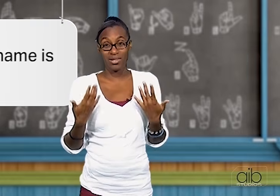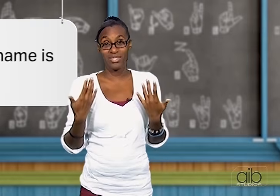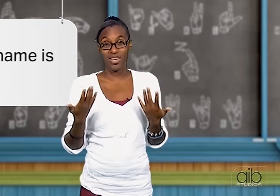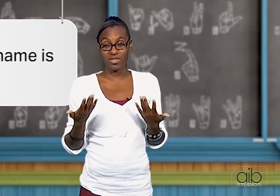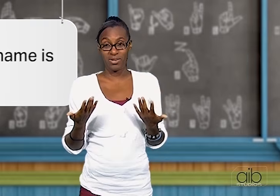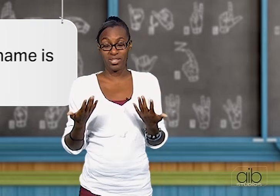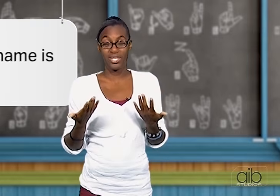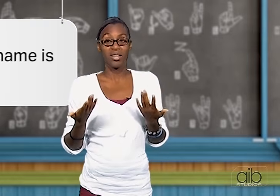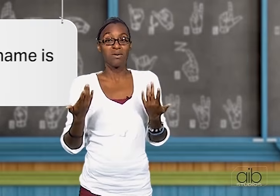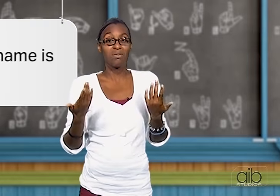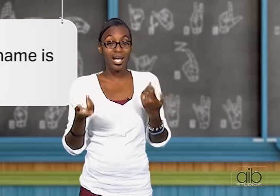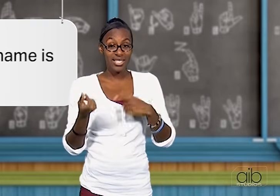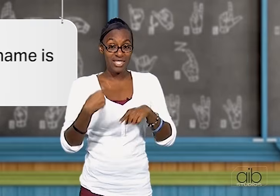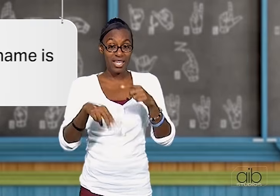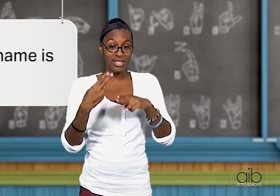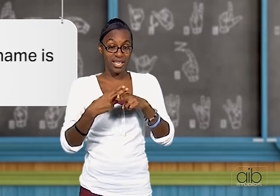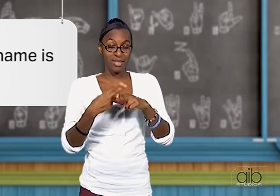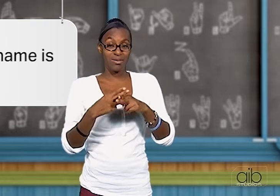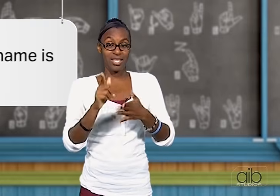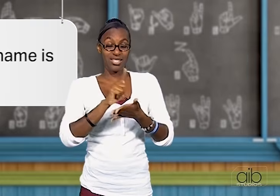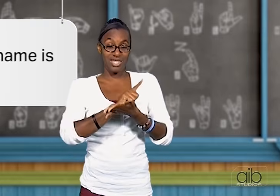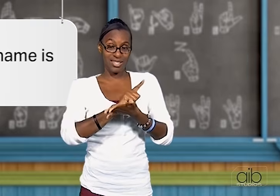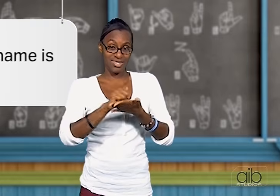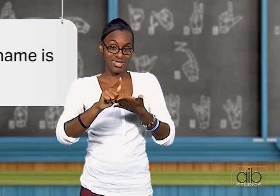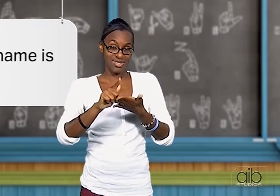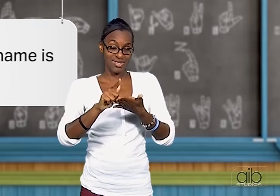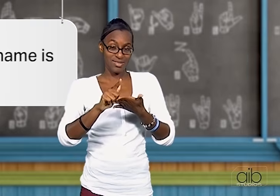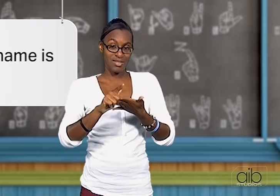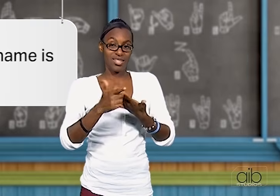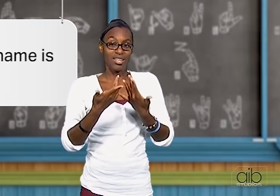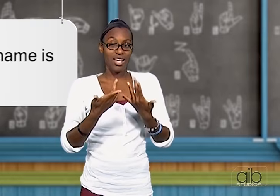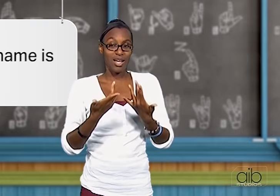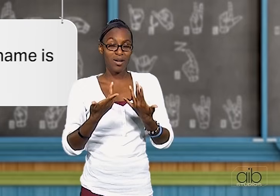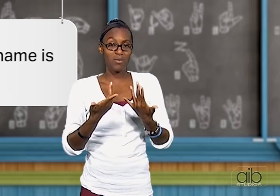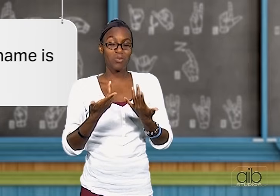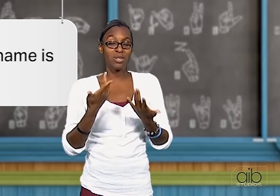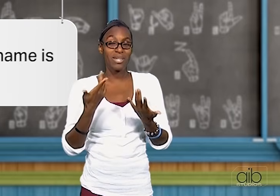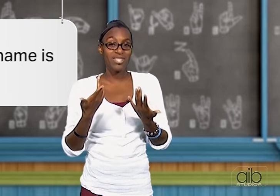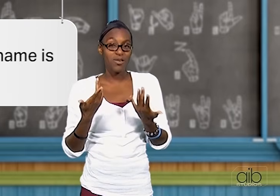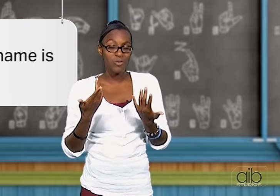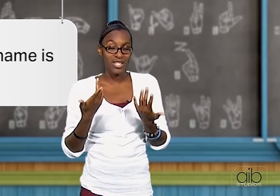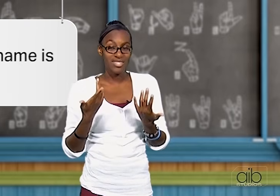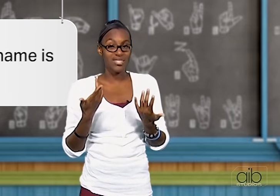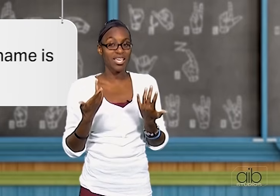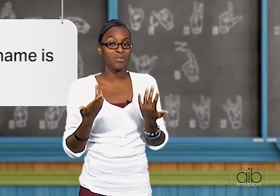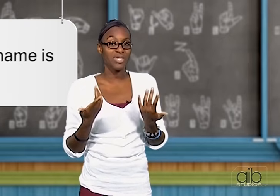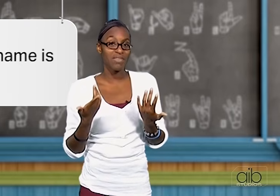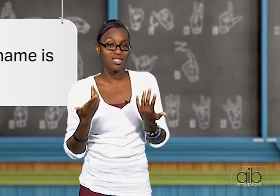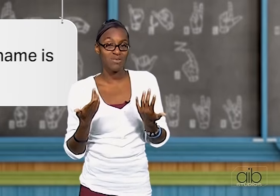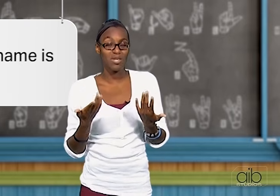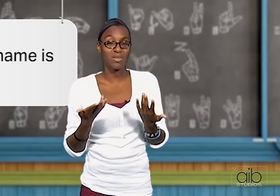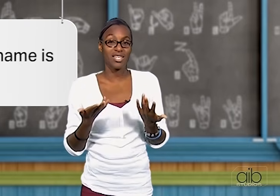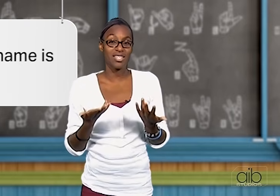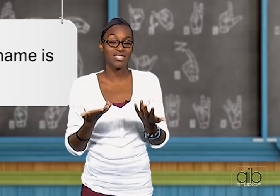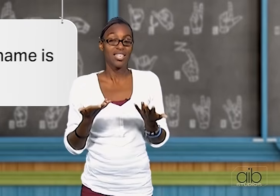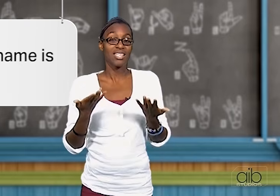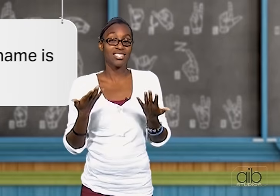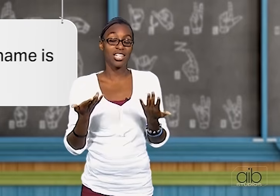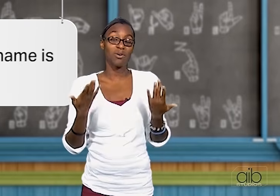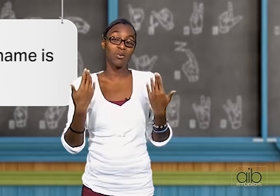deaf community. My sign name is this. One of my deaf friends in Tampa gave it to me because he said I'm a really